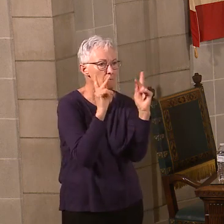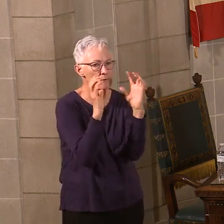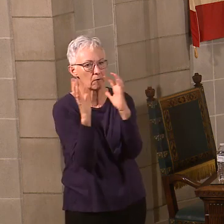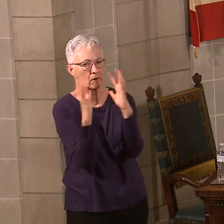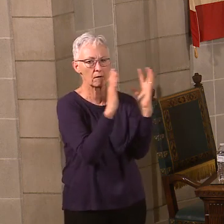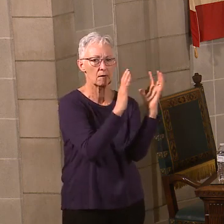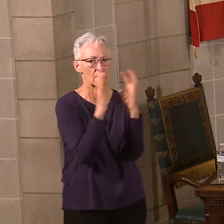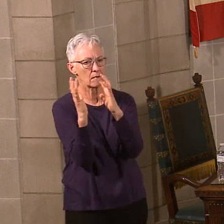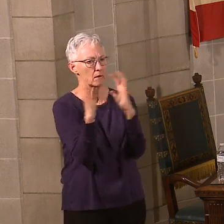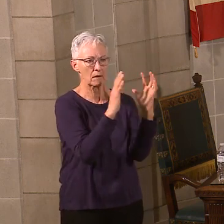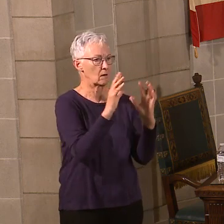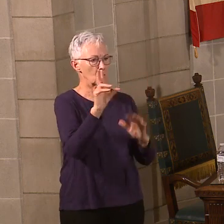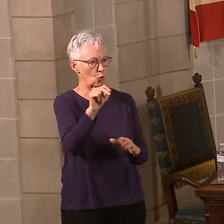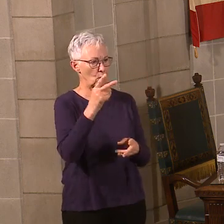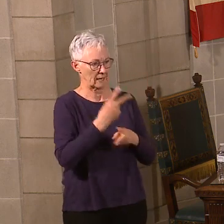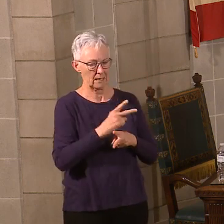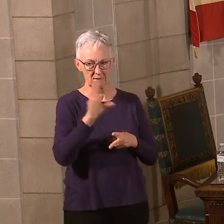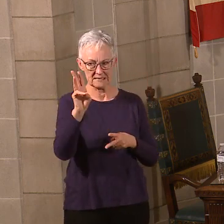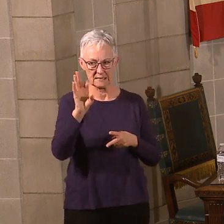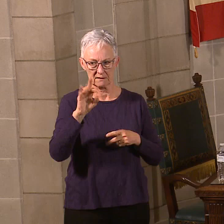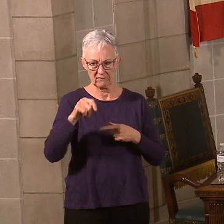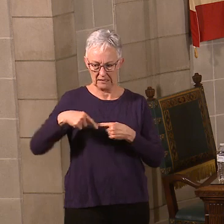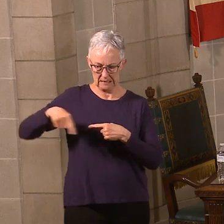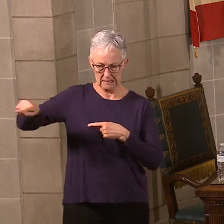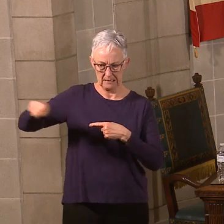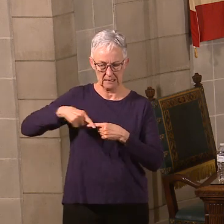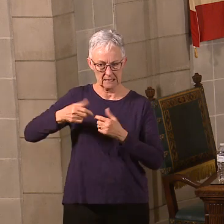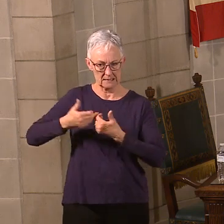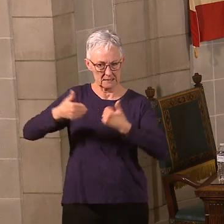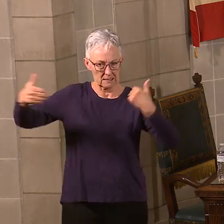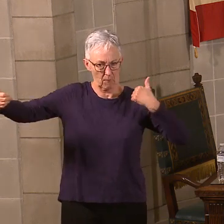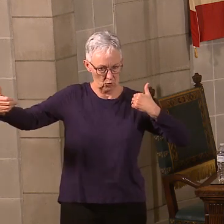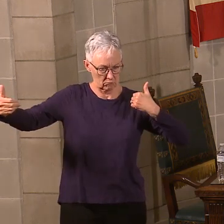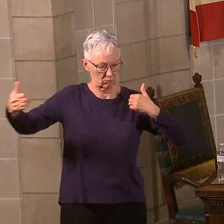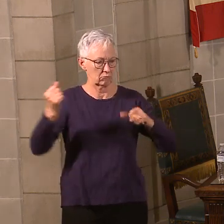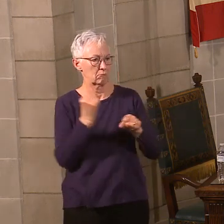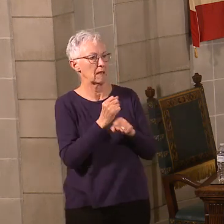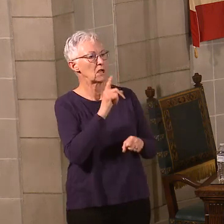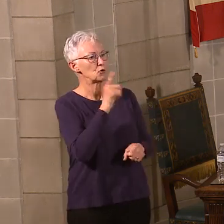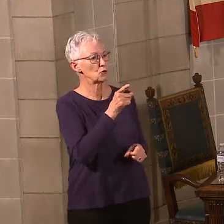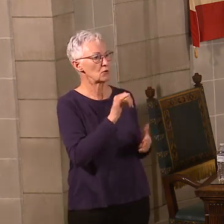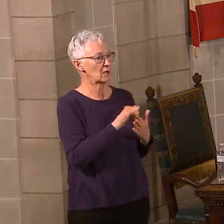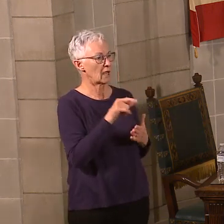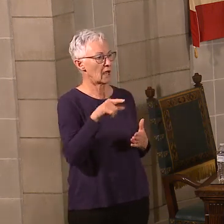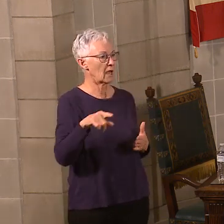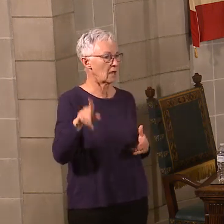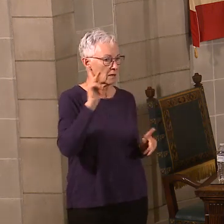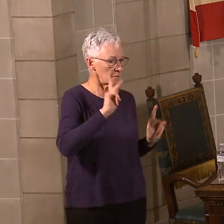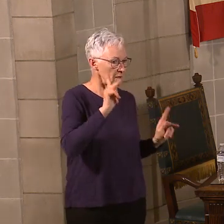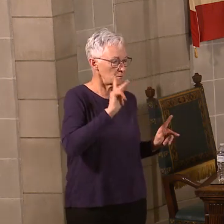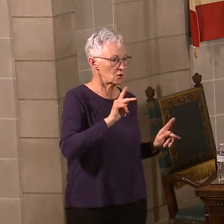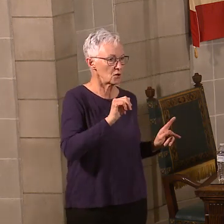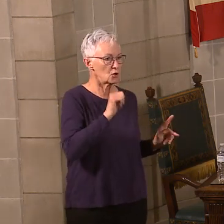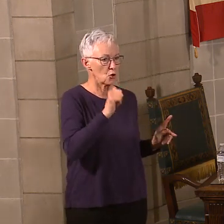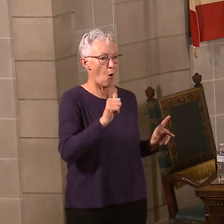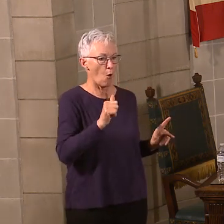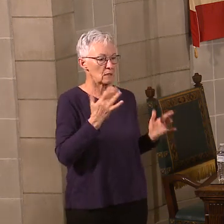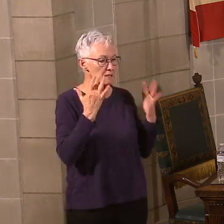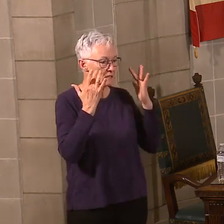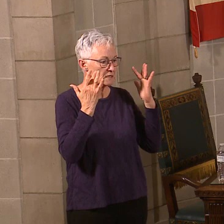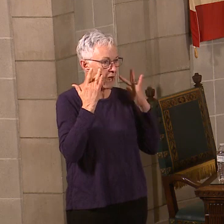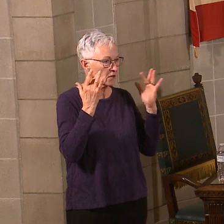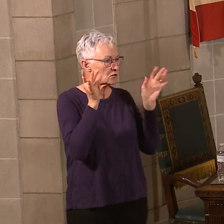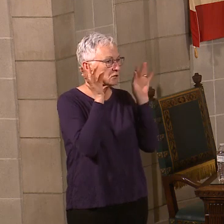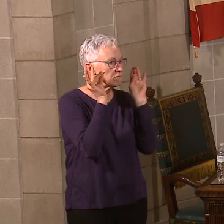feet distance from other people in the park. Make sure you're doing all the other things with regard to don't touch your face, cover